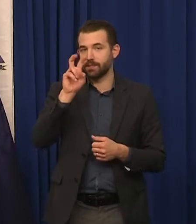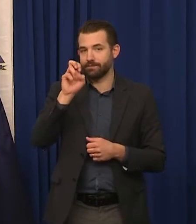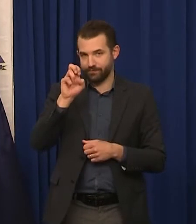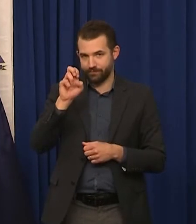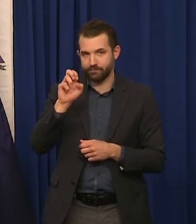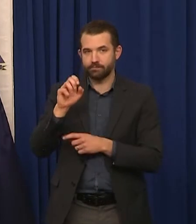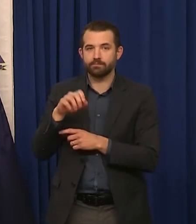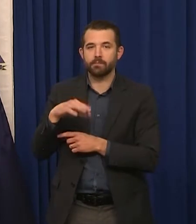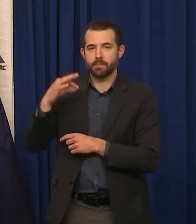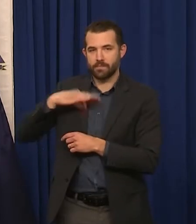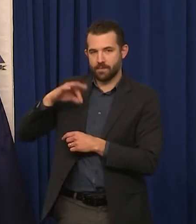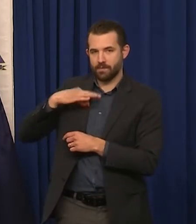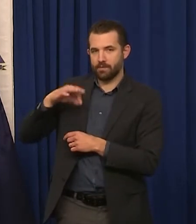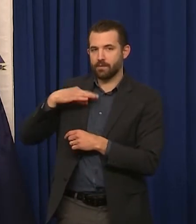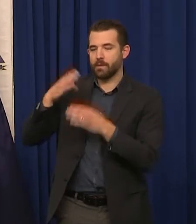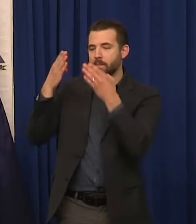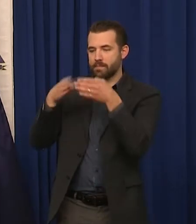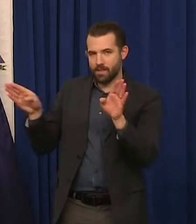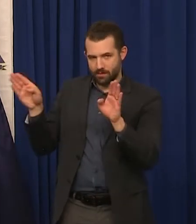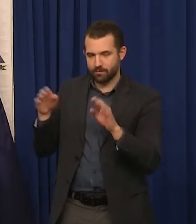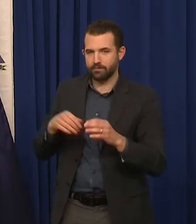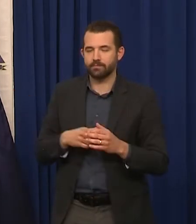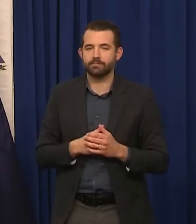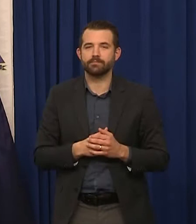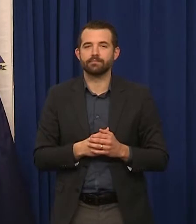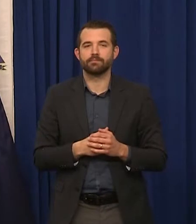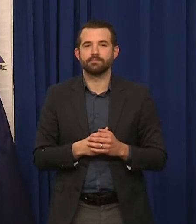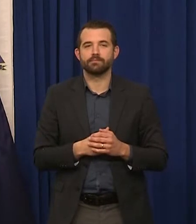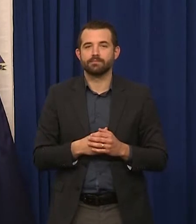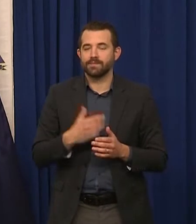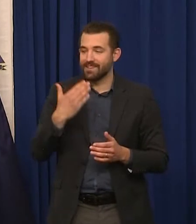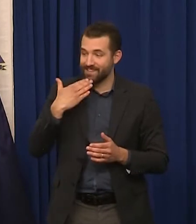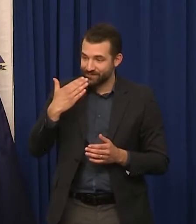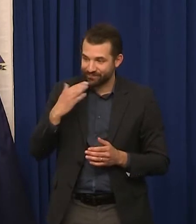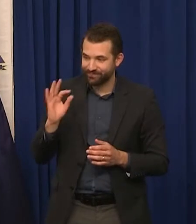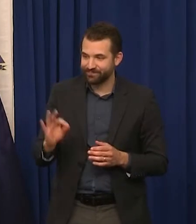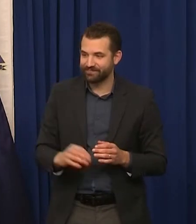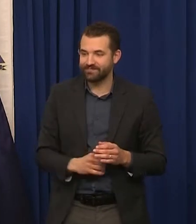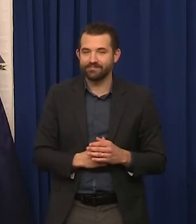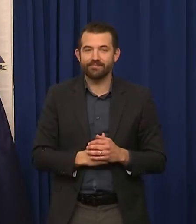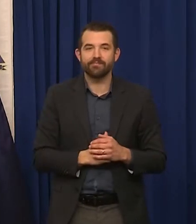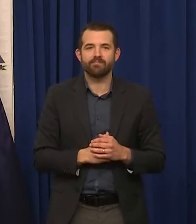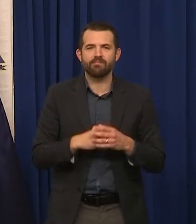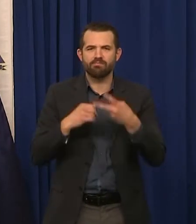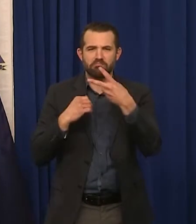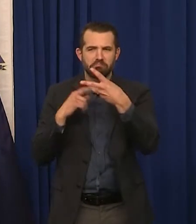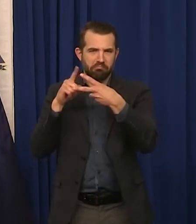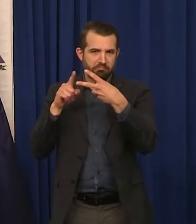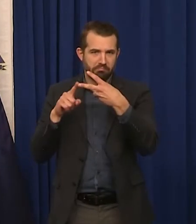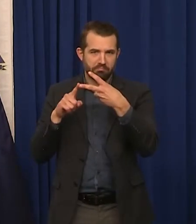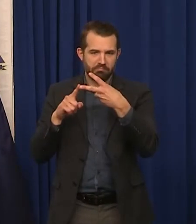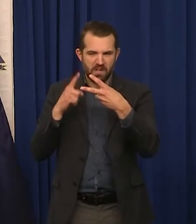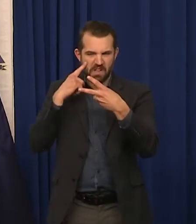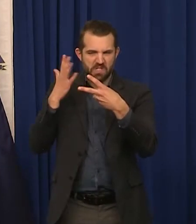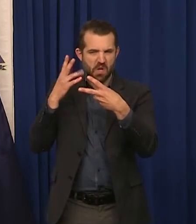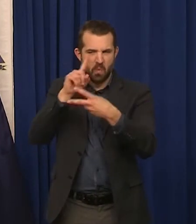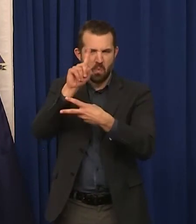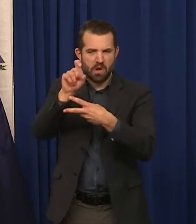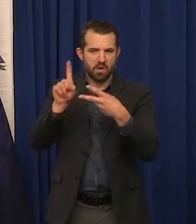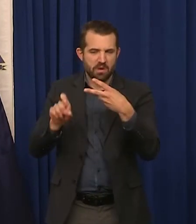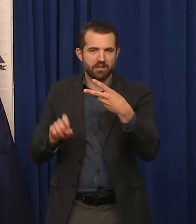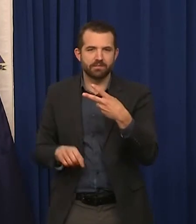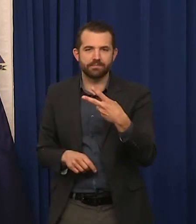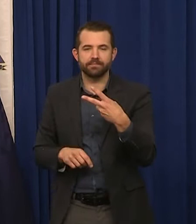ahead, Steve. Thanks, Dr. Shah. I appreciate it. Two quick questions, I think. One, I'm curious about your take